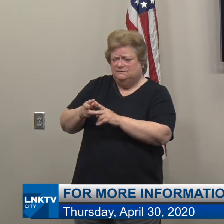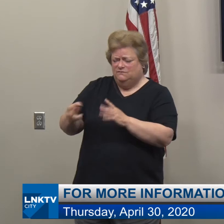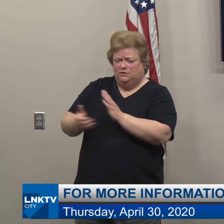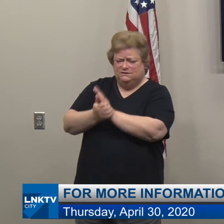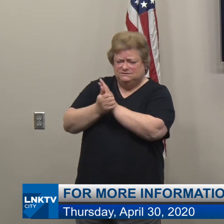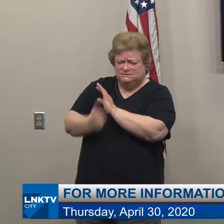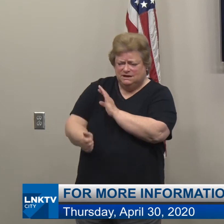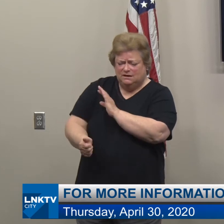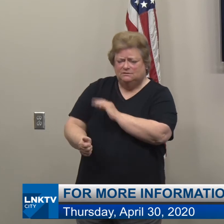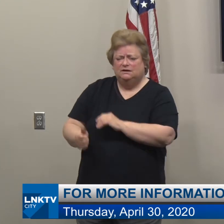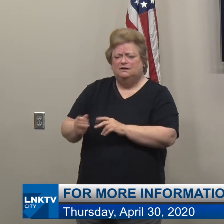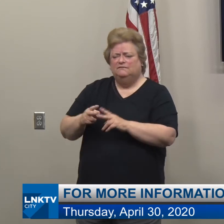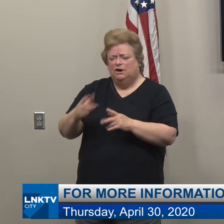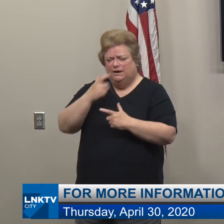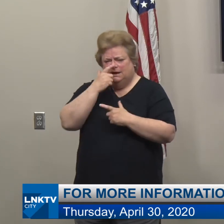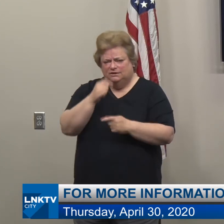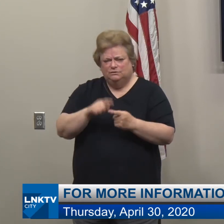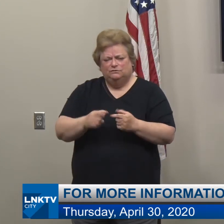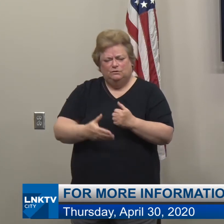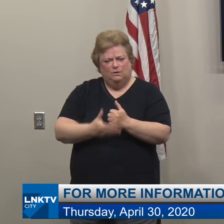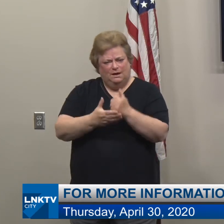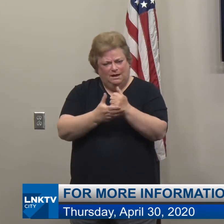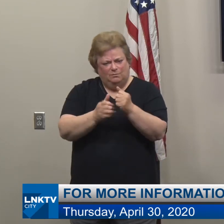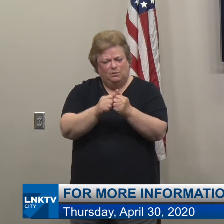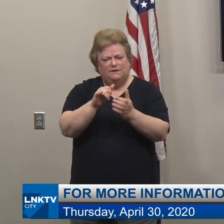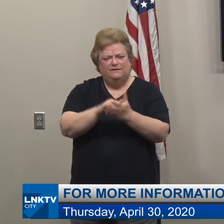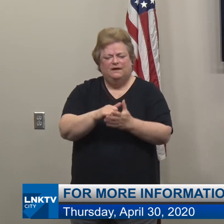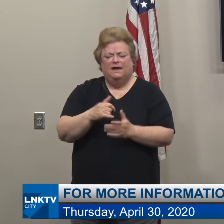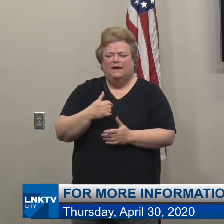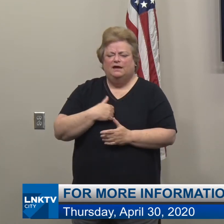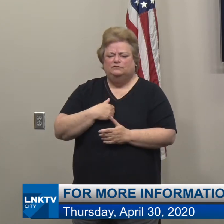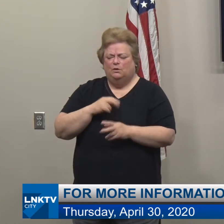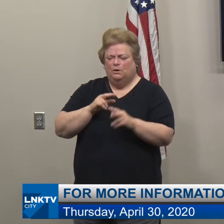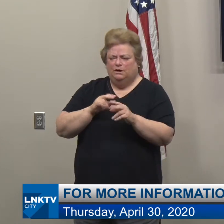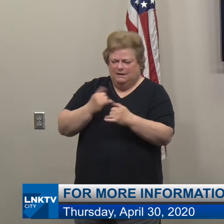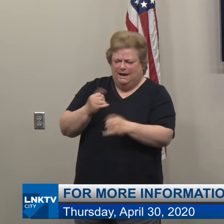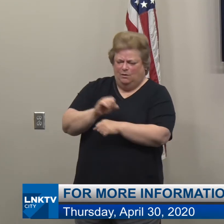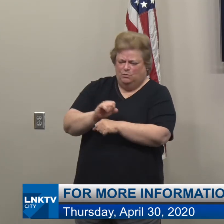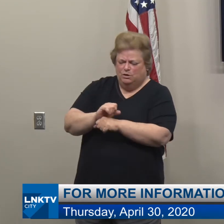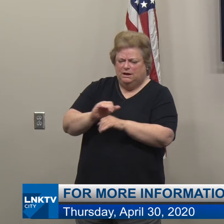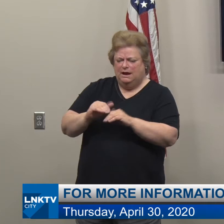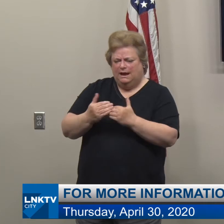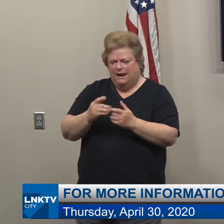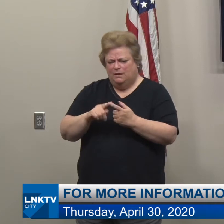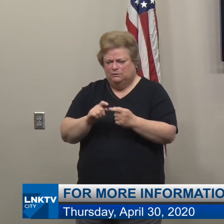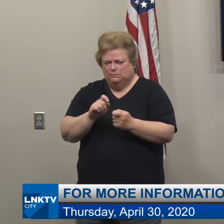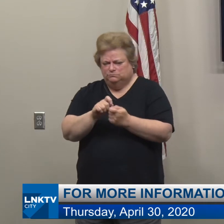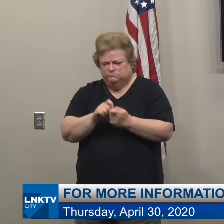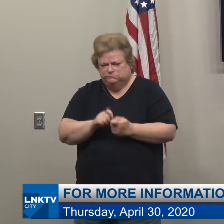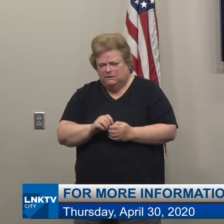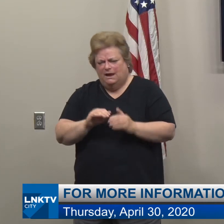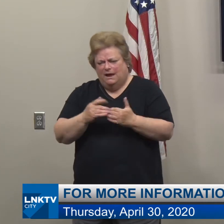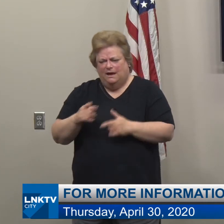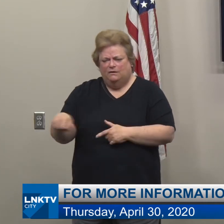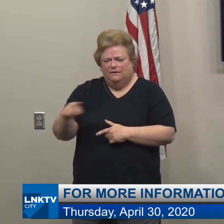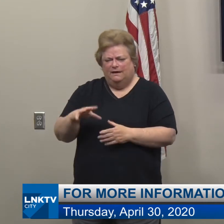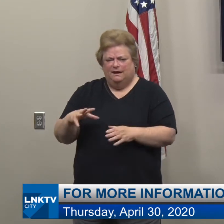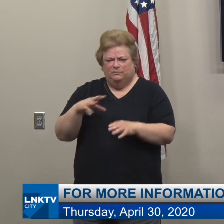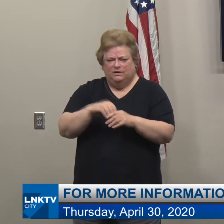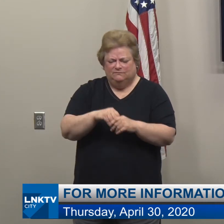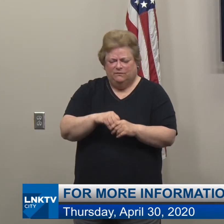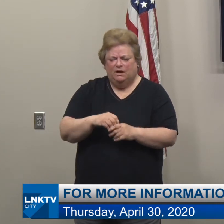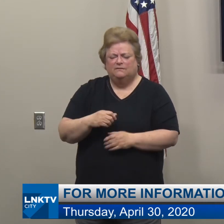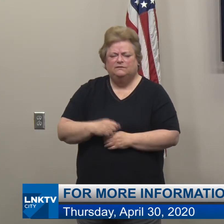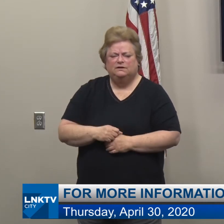available and very interested in helping support that. We're working on the details of what that might look like. But I do believe that that'll be something that'll be beneficial, as